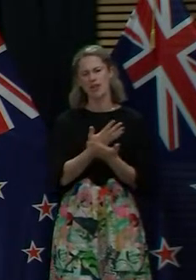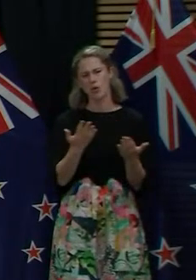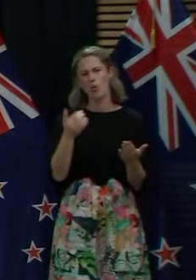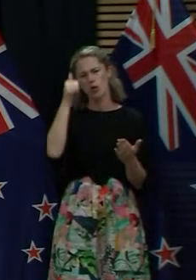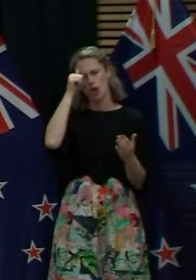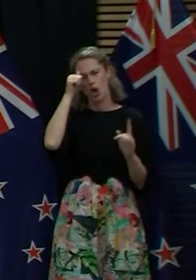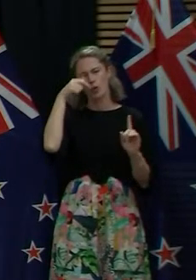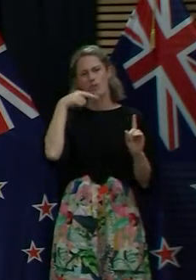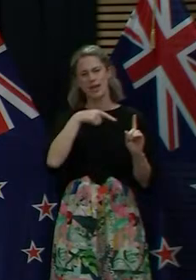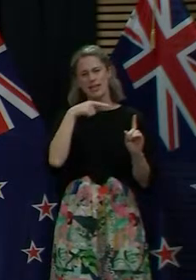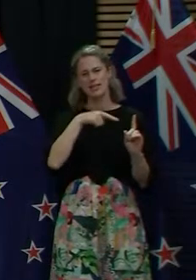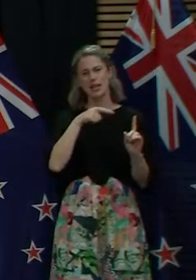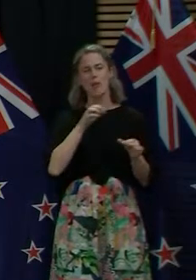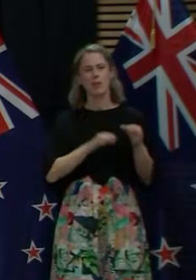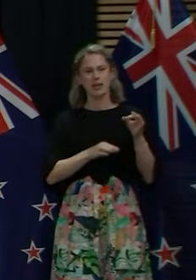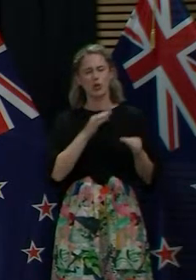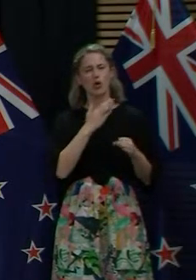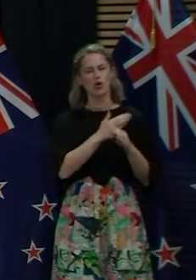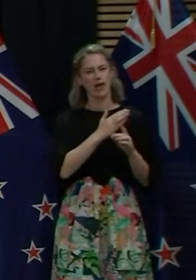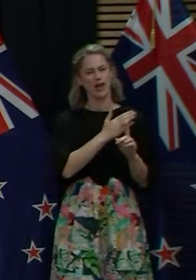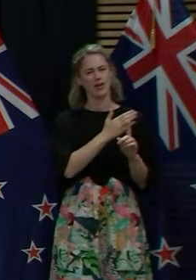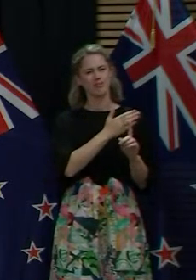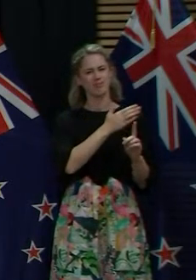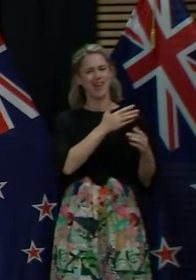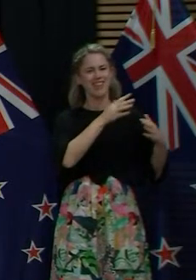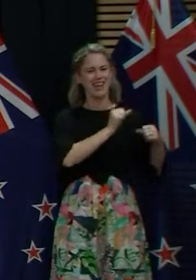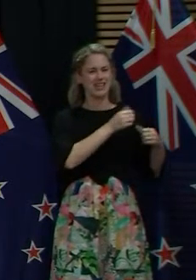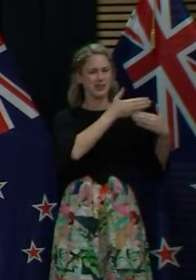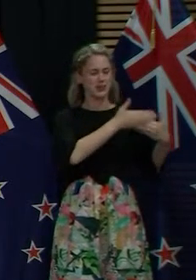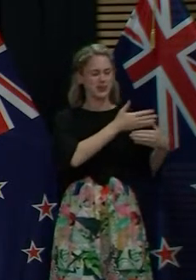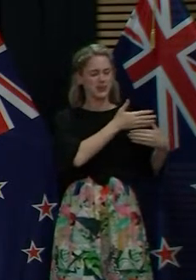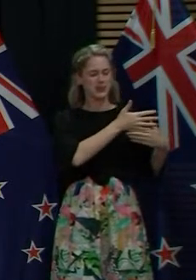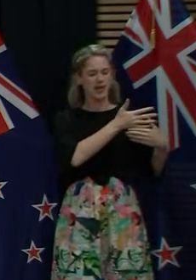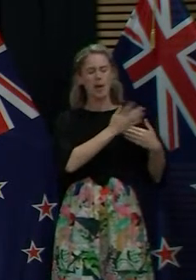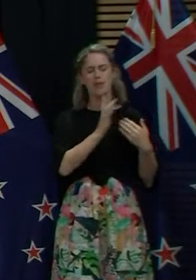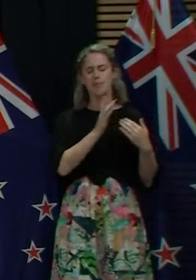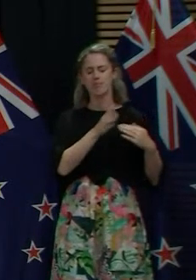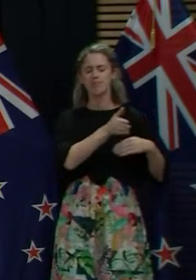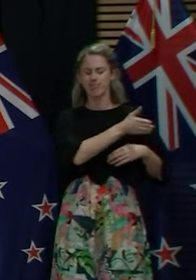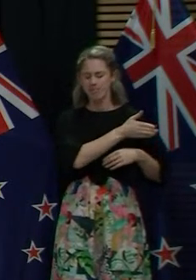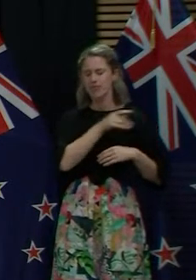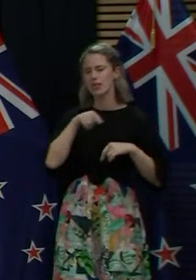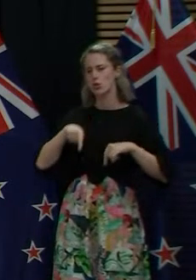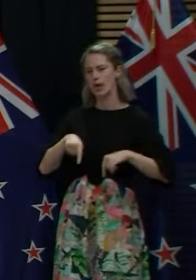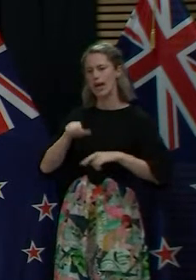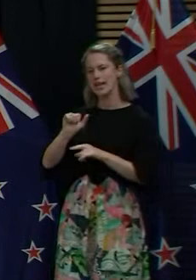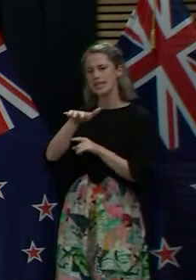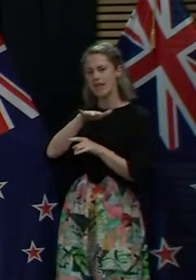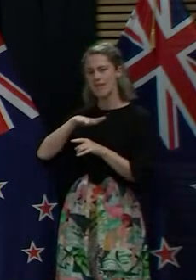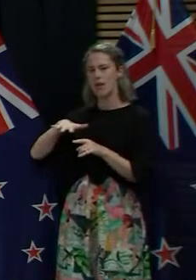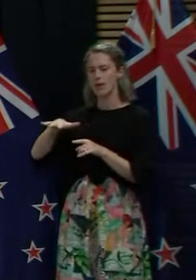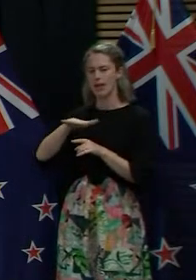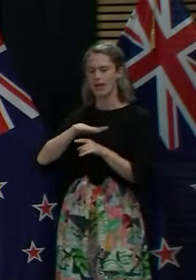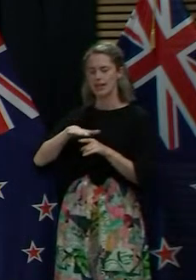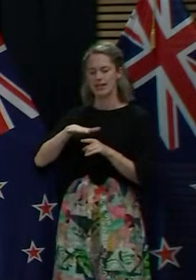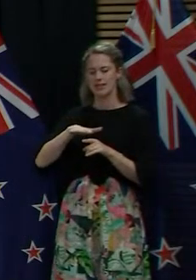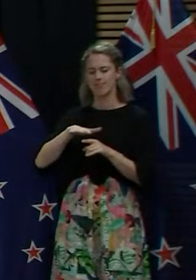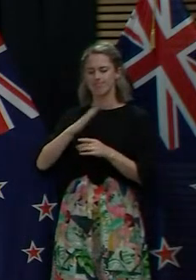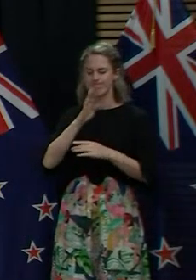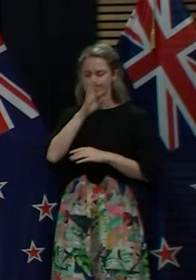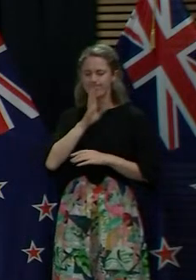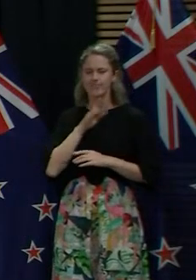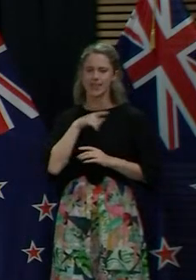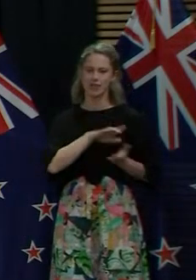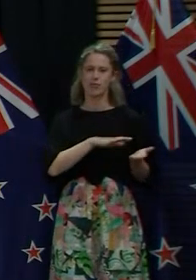the latter part of his political career, but ultimately today his family have lost him and